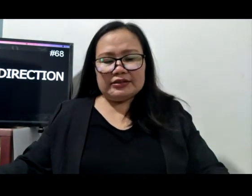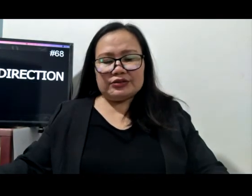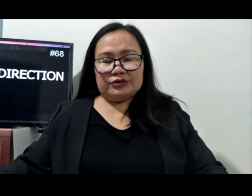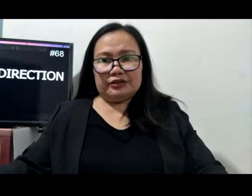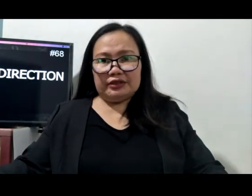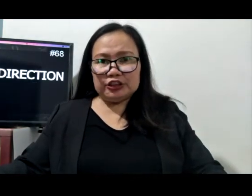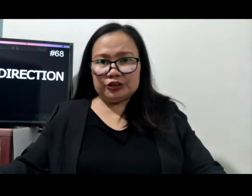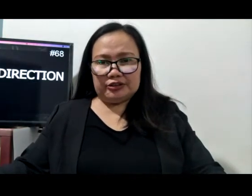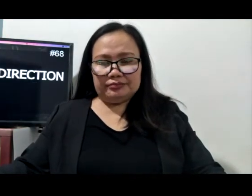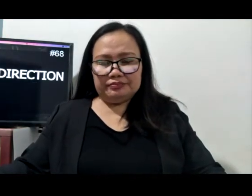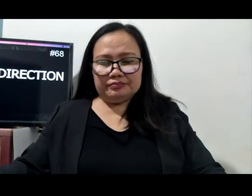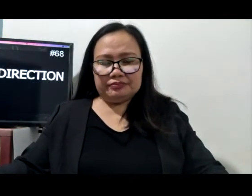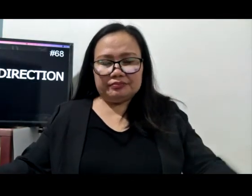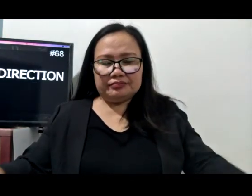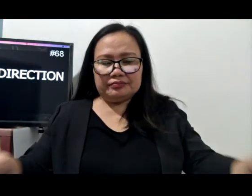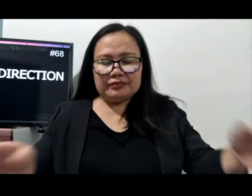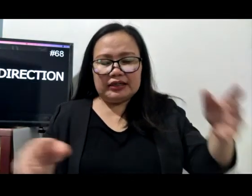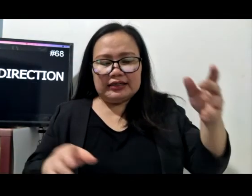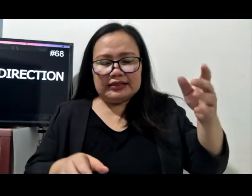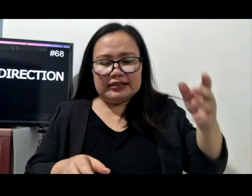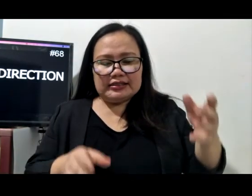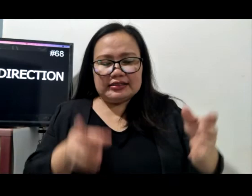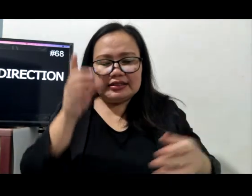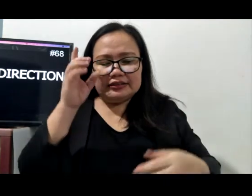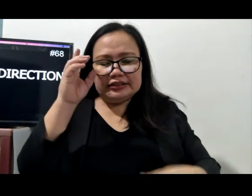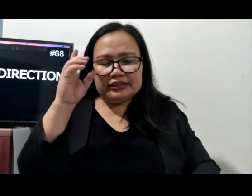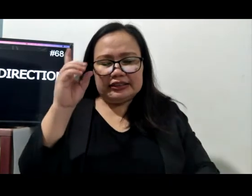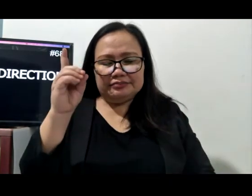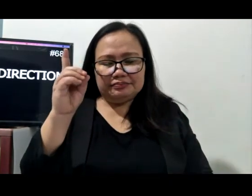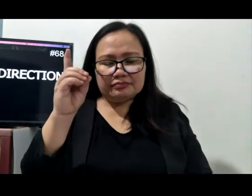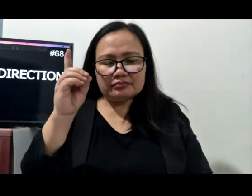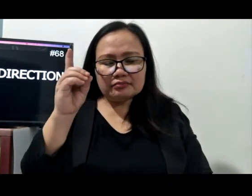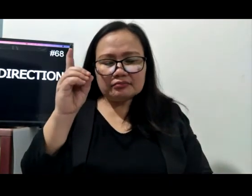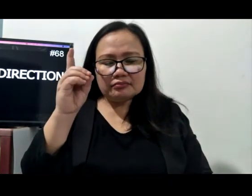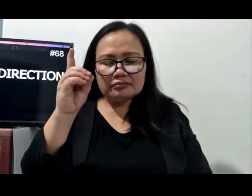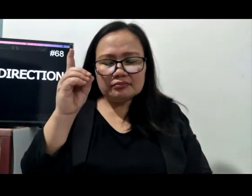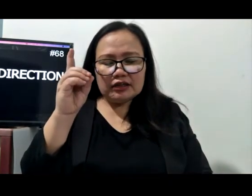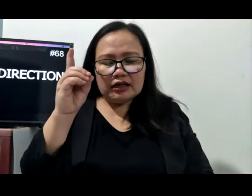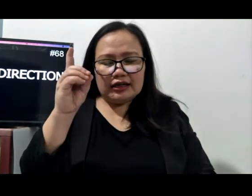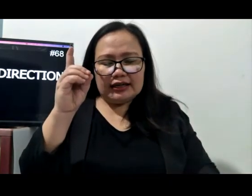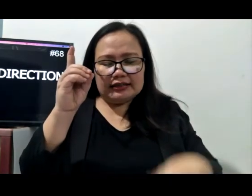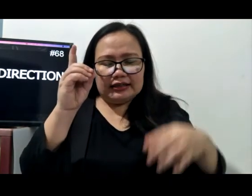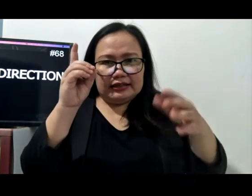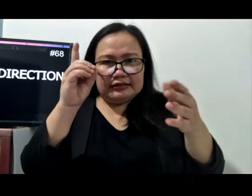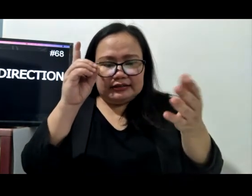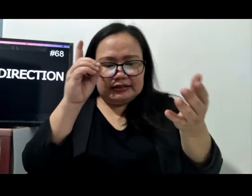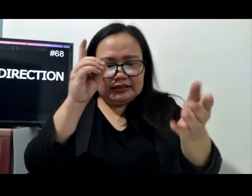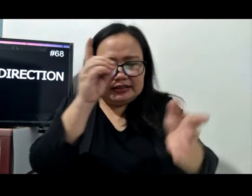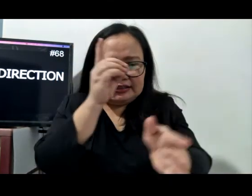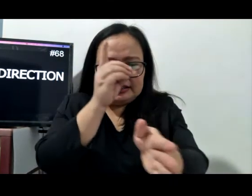So direction, this is letter D, and then